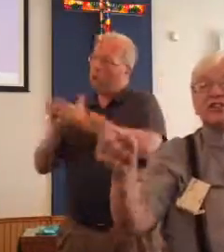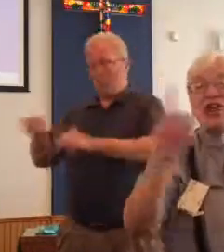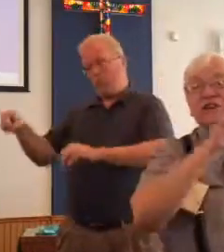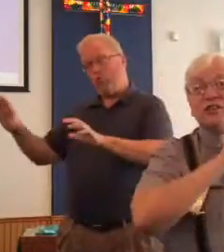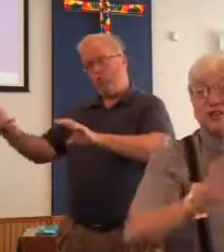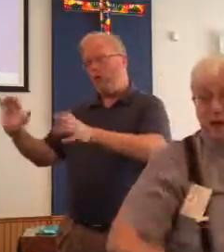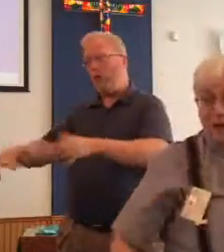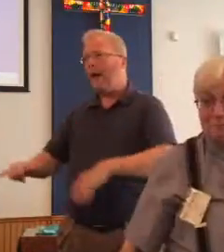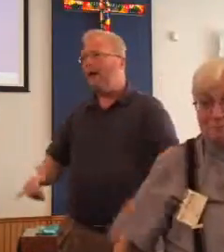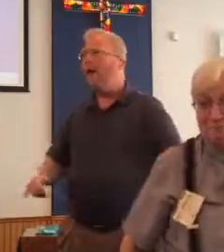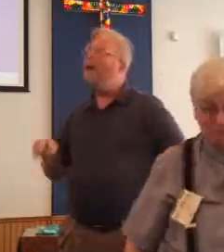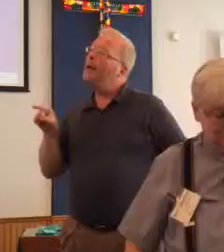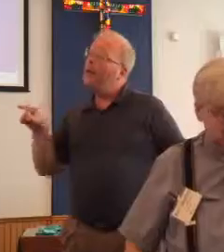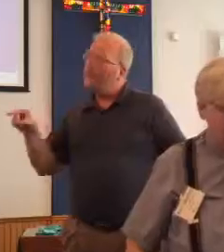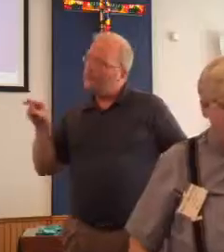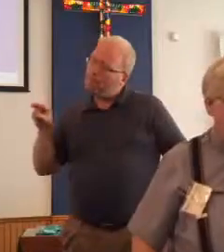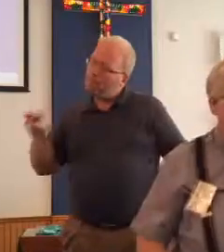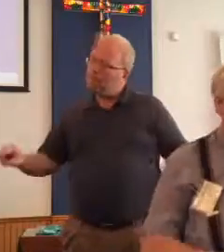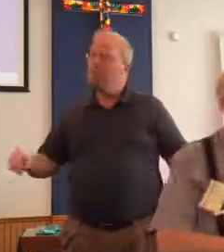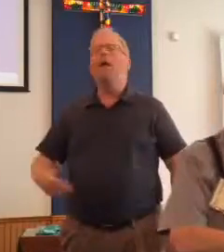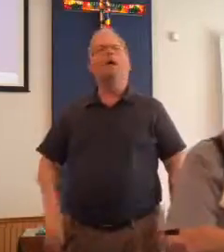That is Jael's fate.